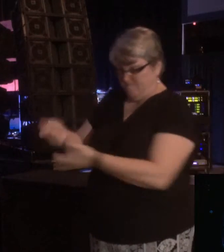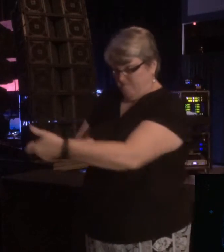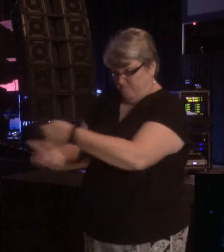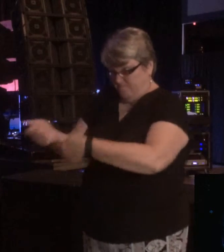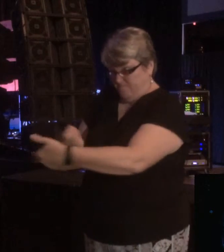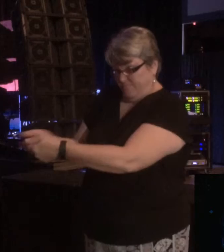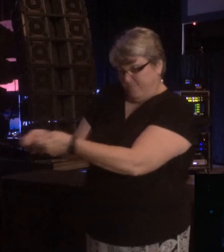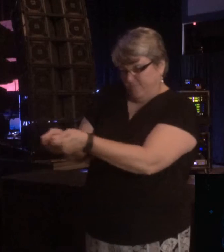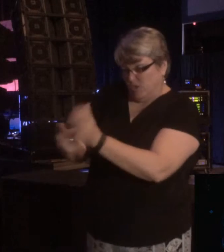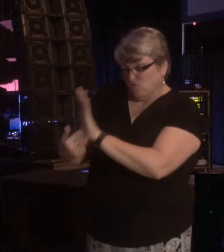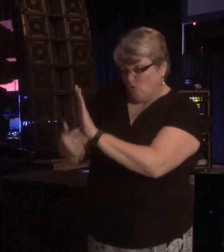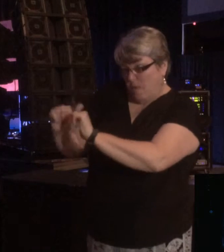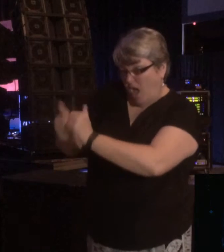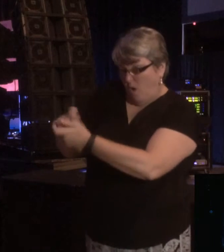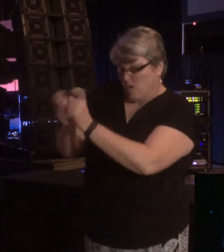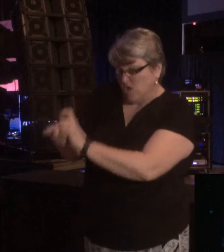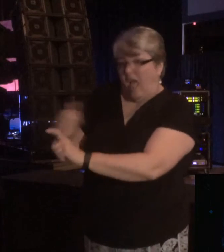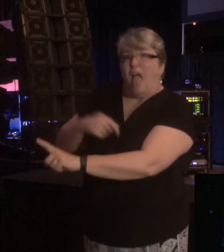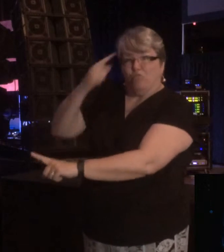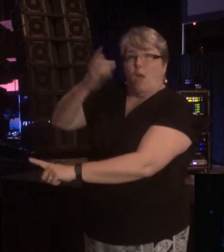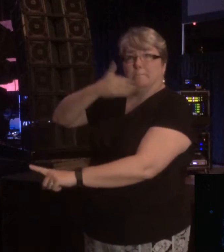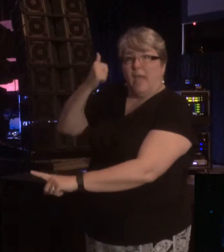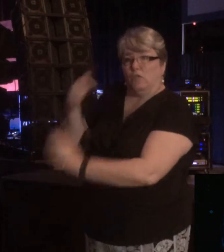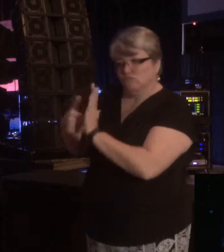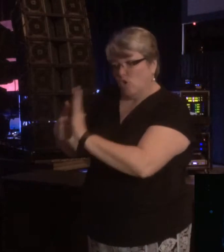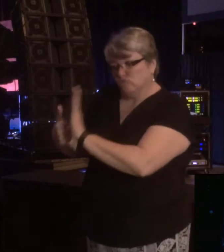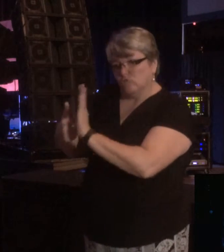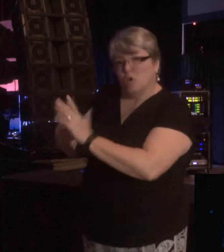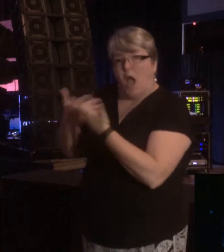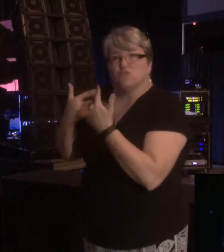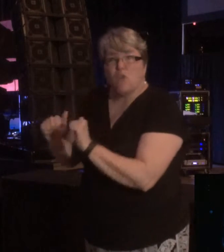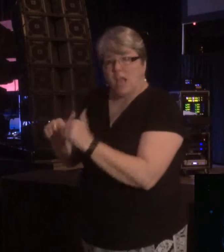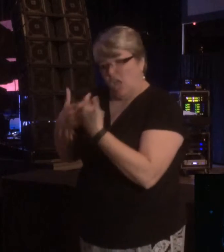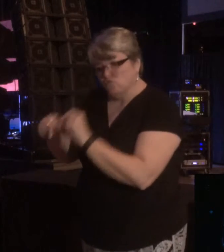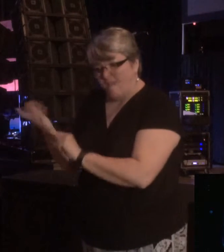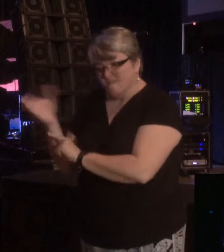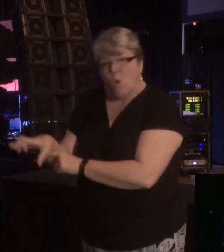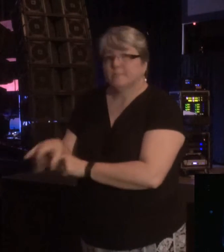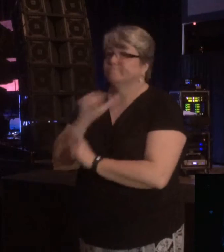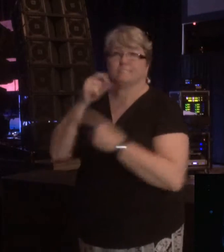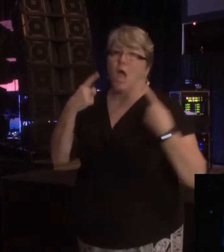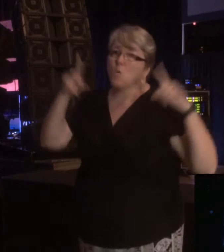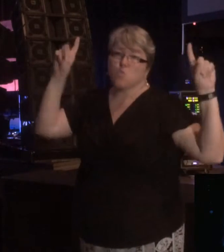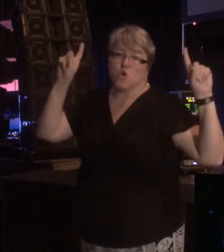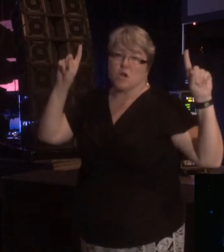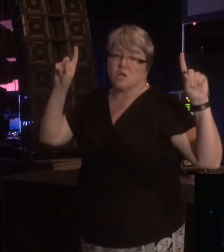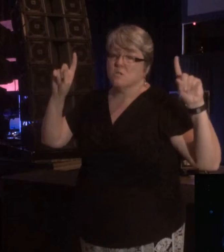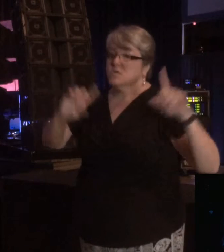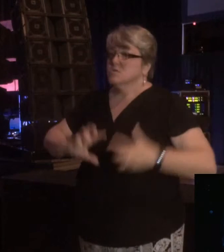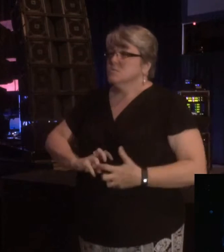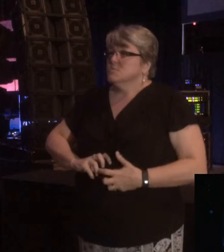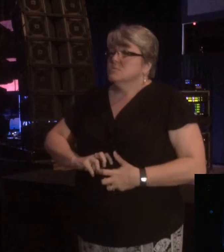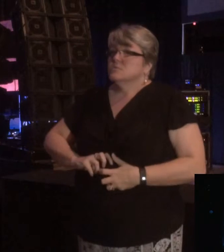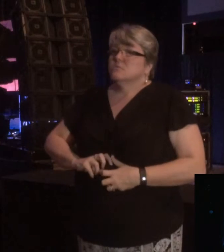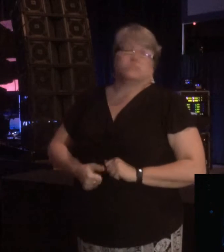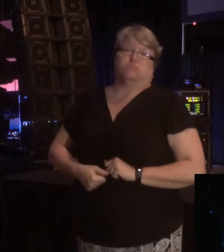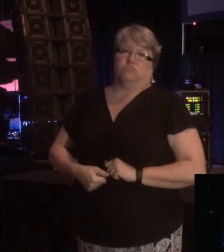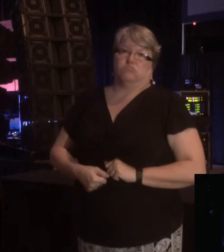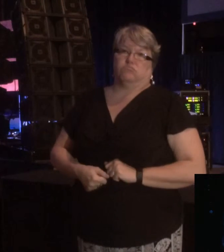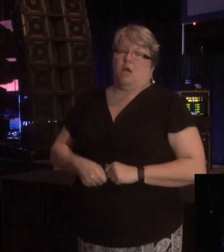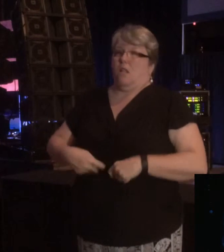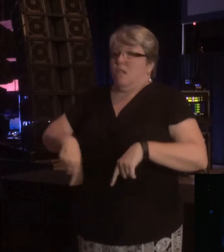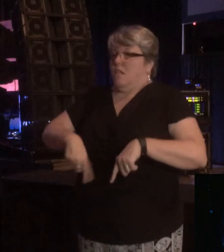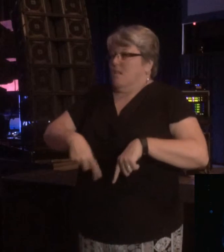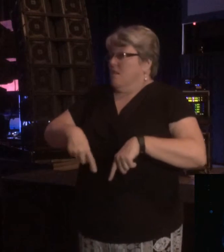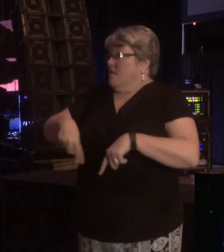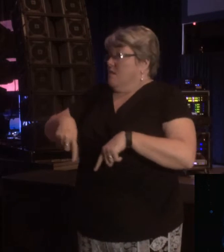out. We still, she went back to, I was in Dallas, she was in Florida, and we just talked all the time on the phone. And I was like, man, this is